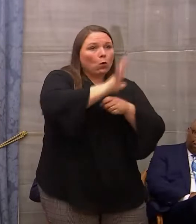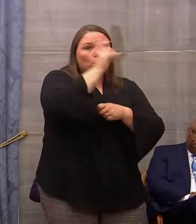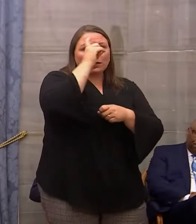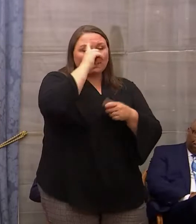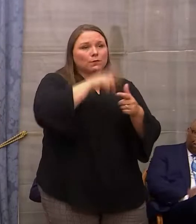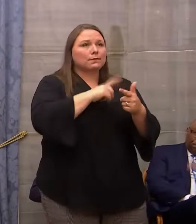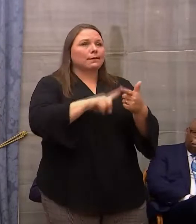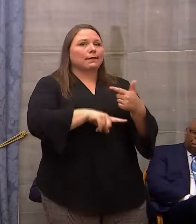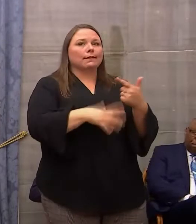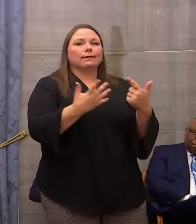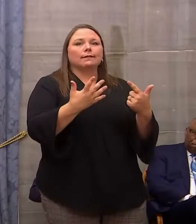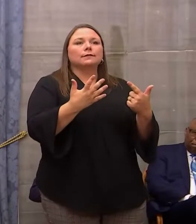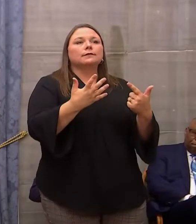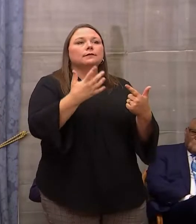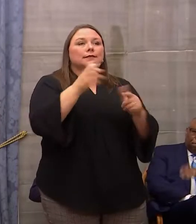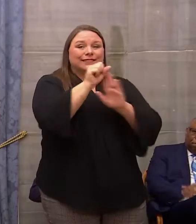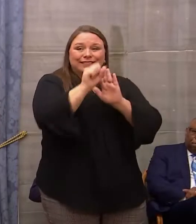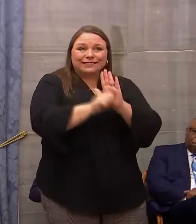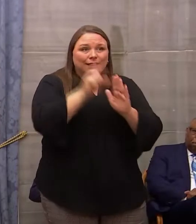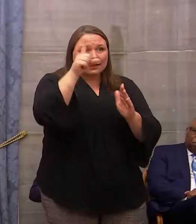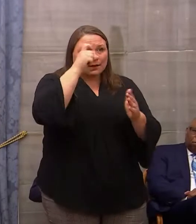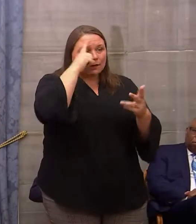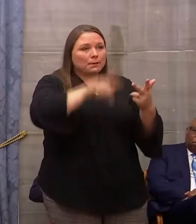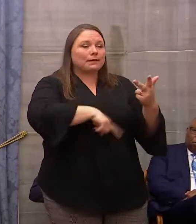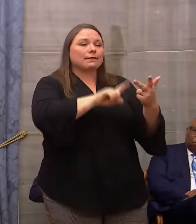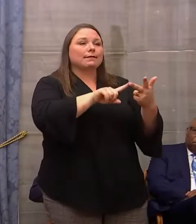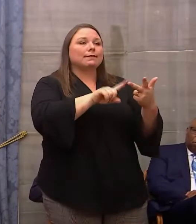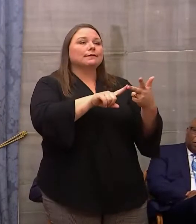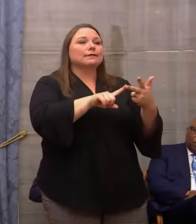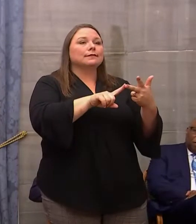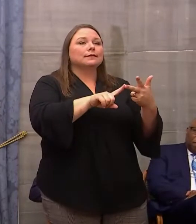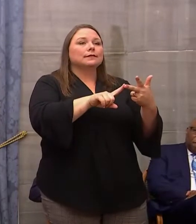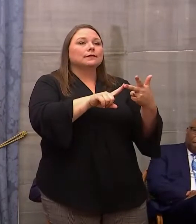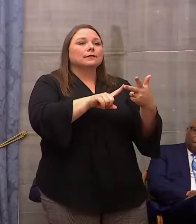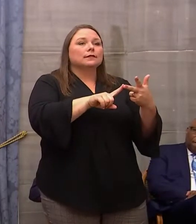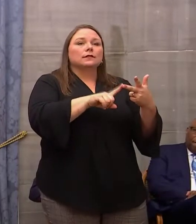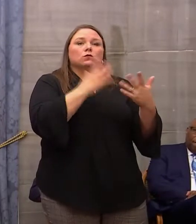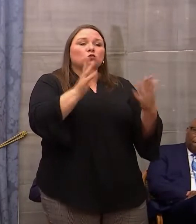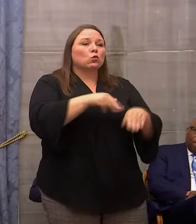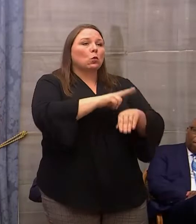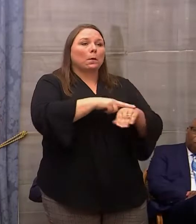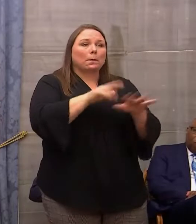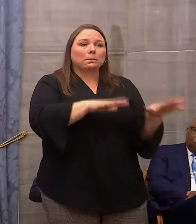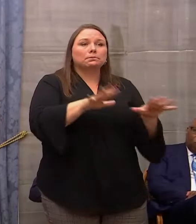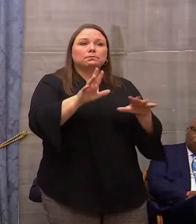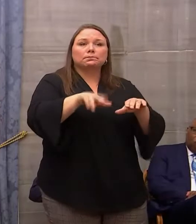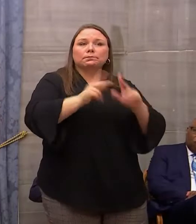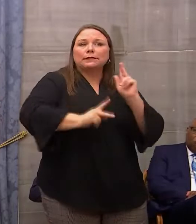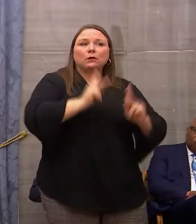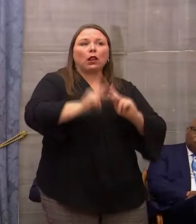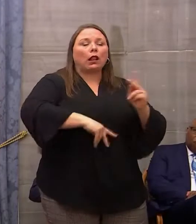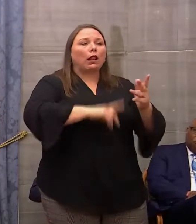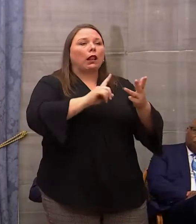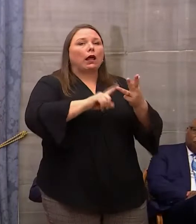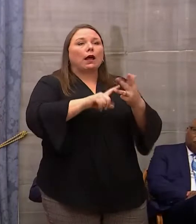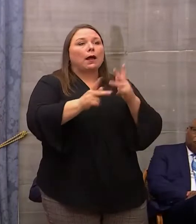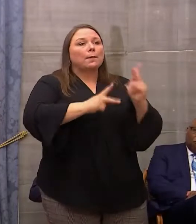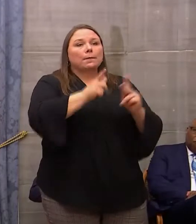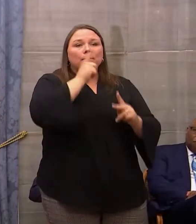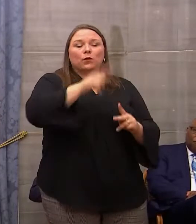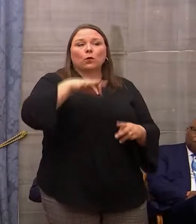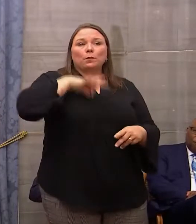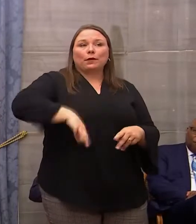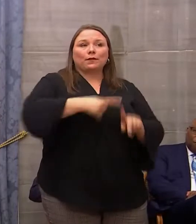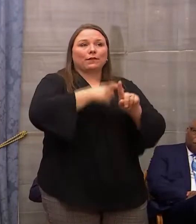government. It is made up of people who are in state government. It is made up of people who are ordinary citizens. It is made up of people who have been